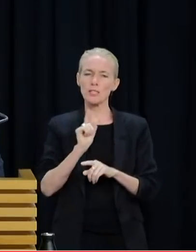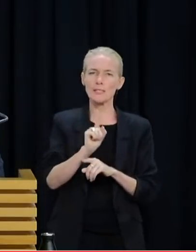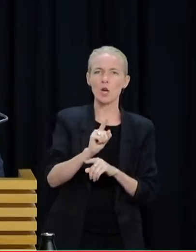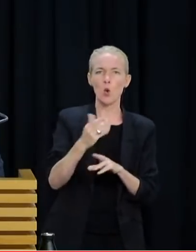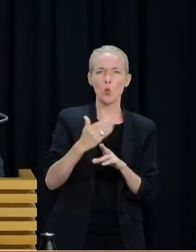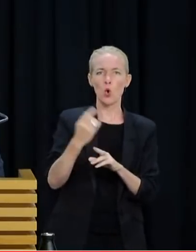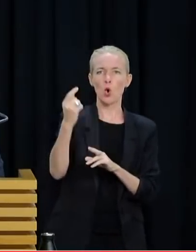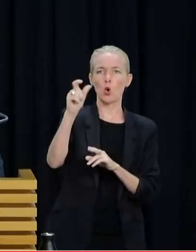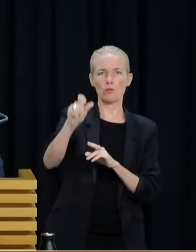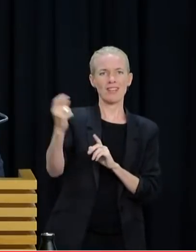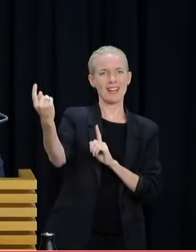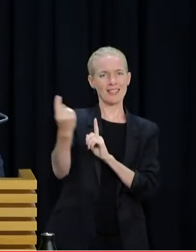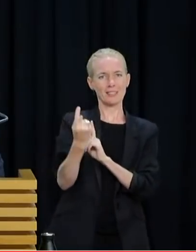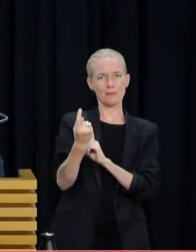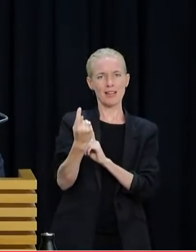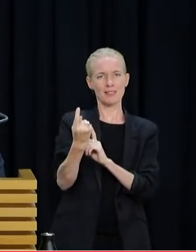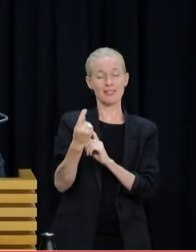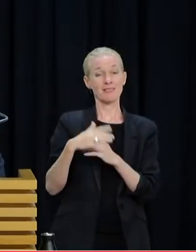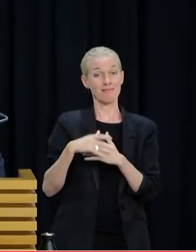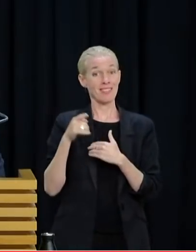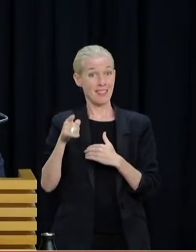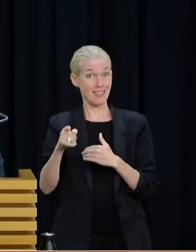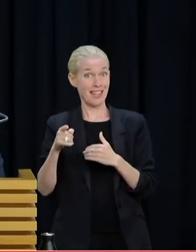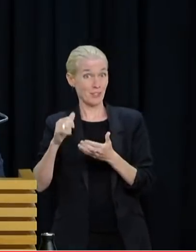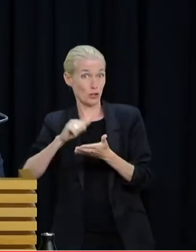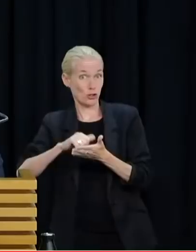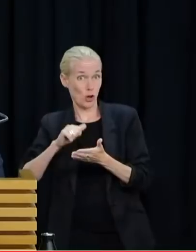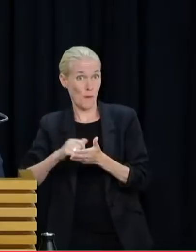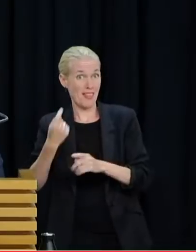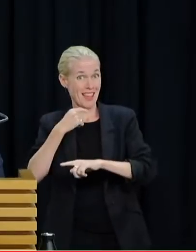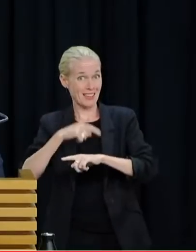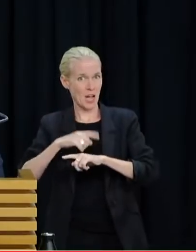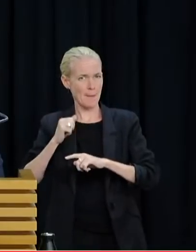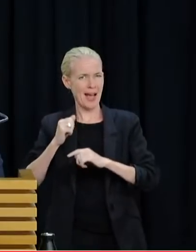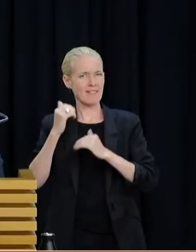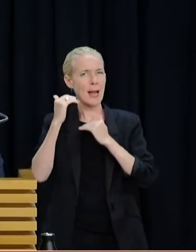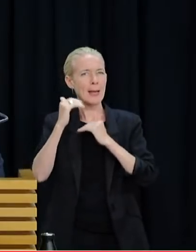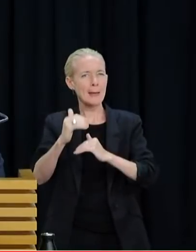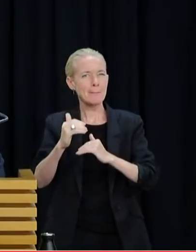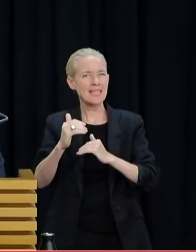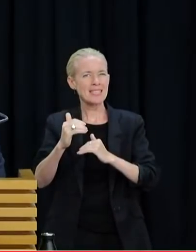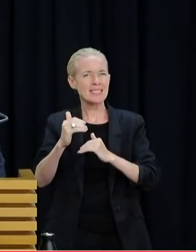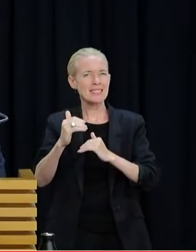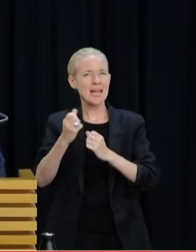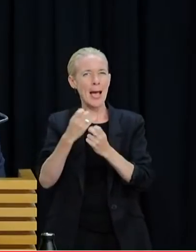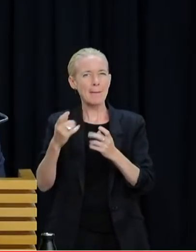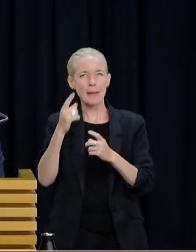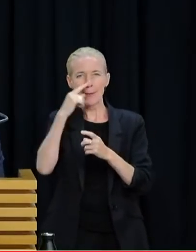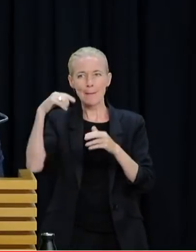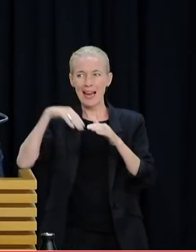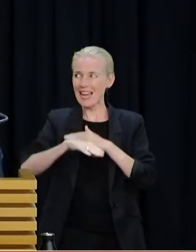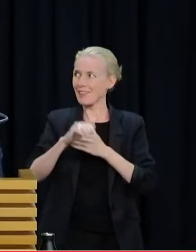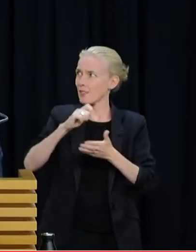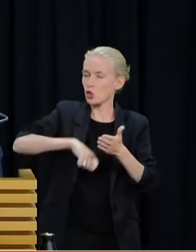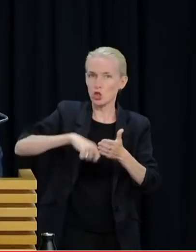restriction on the number of people who were in the store at any one time. And the other task that she was doing on one of the days